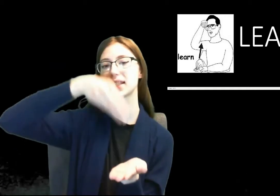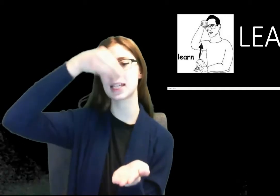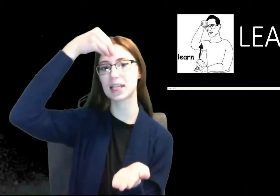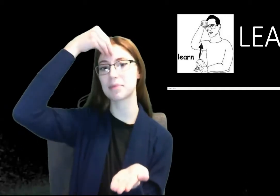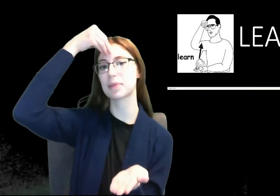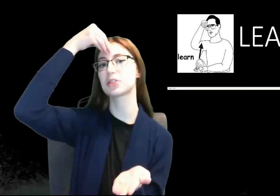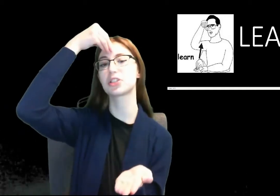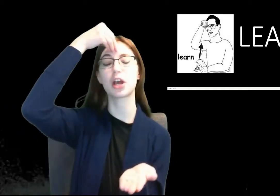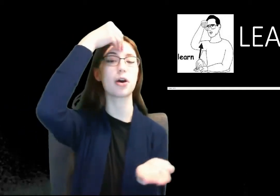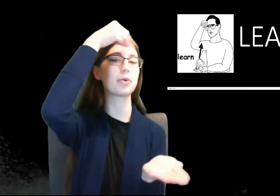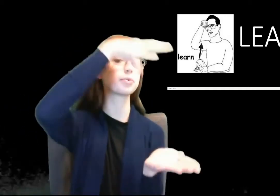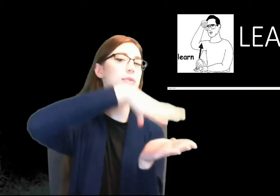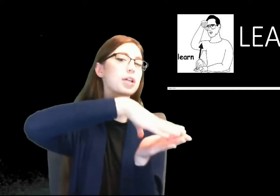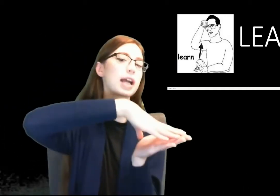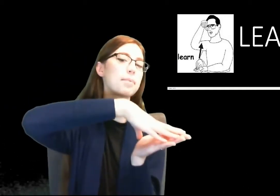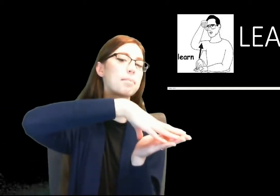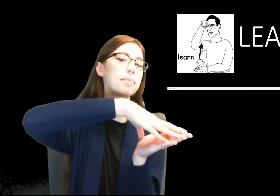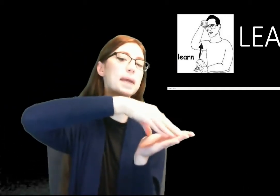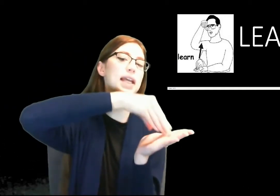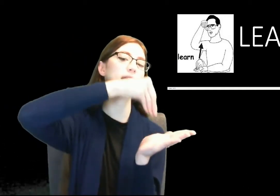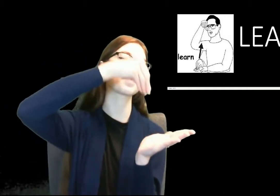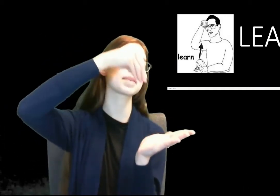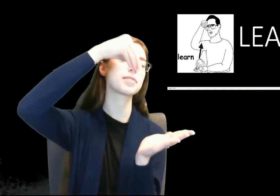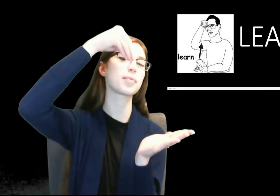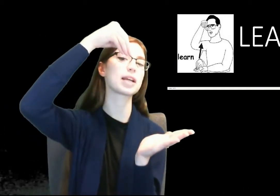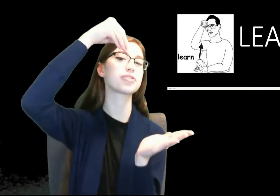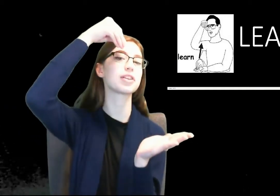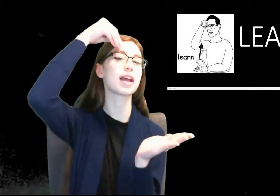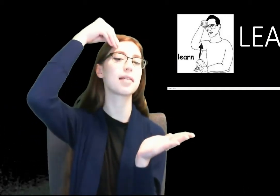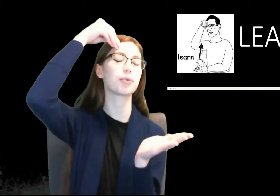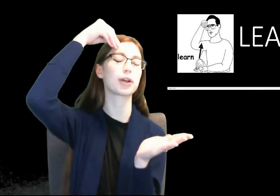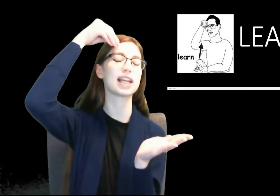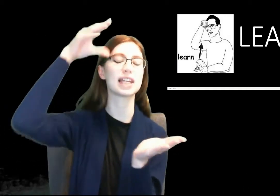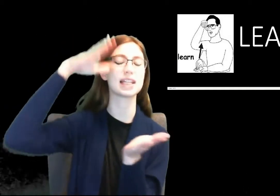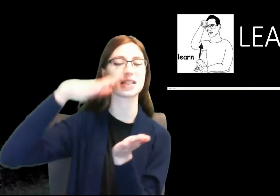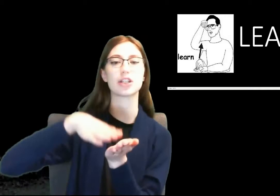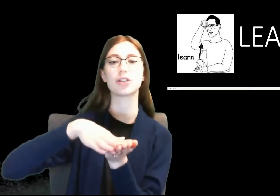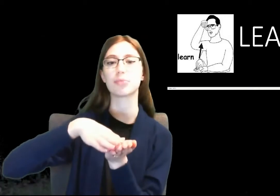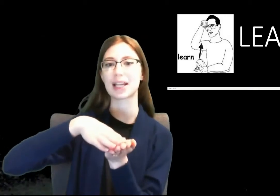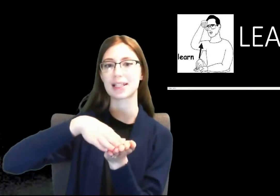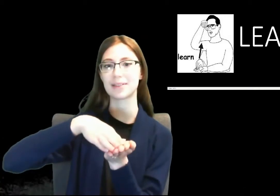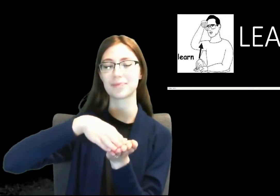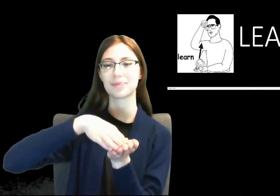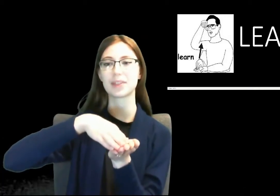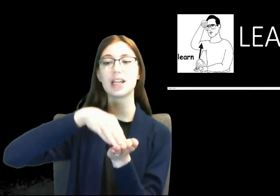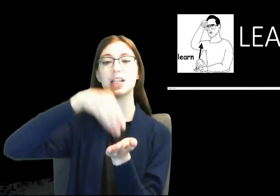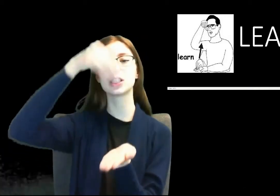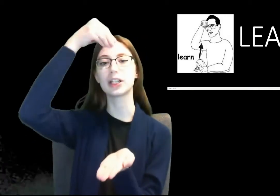a pinched O. You're kind of picking up the information and bringing it into your brain. Learn.